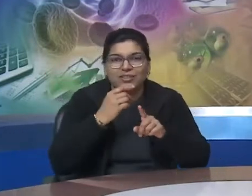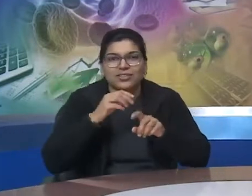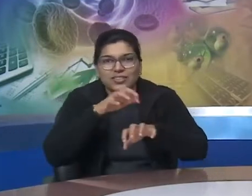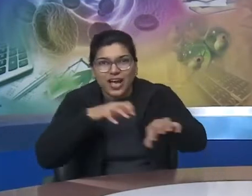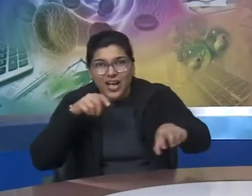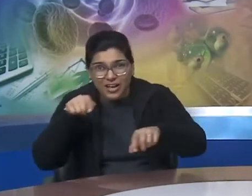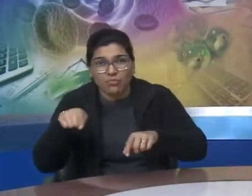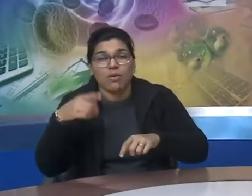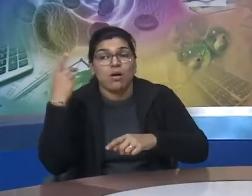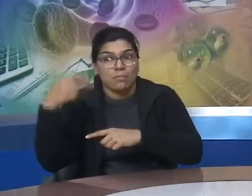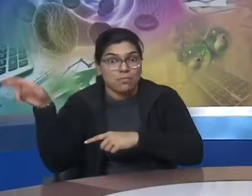from the